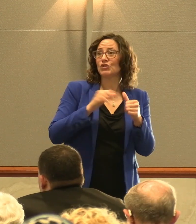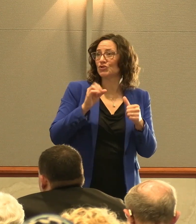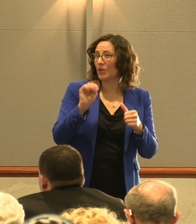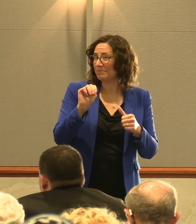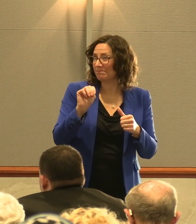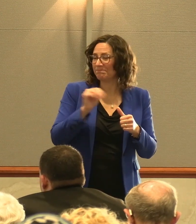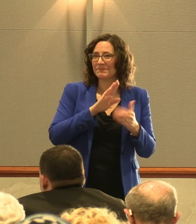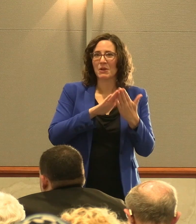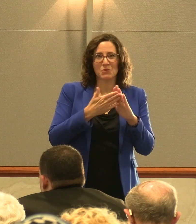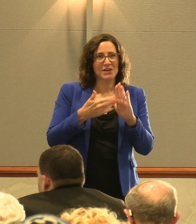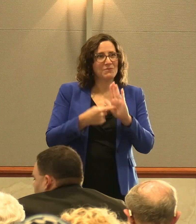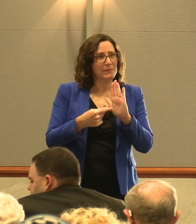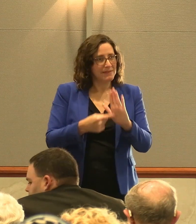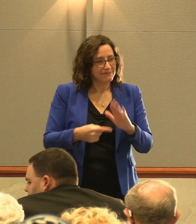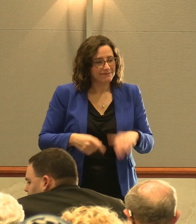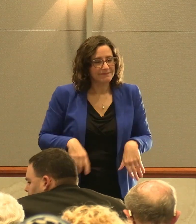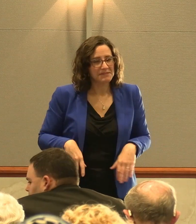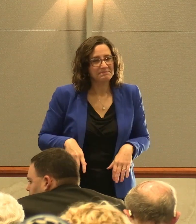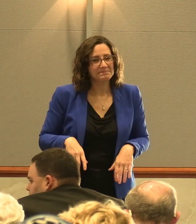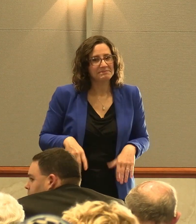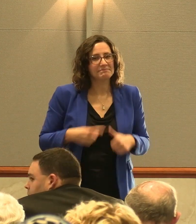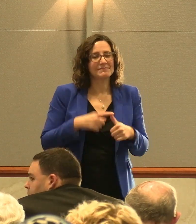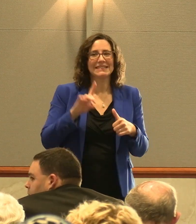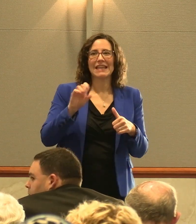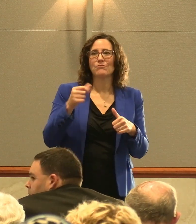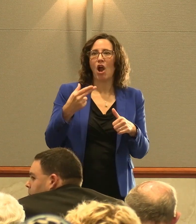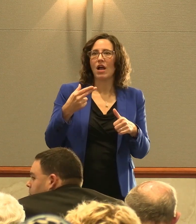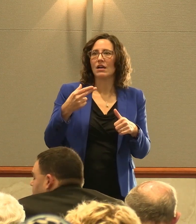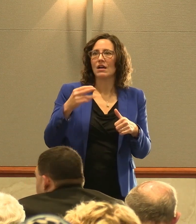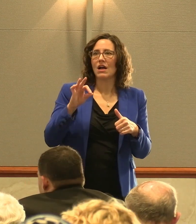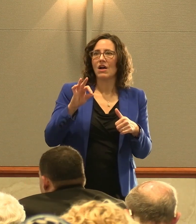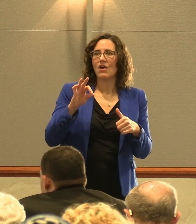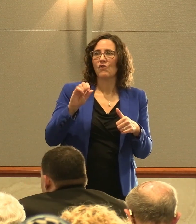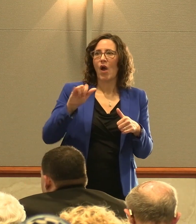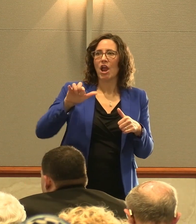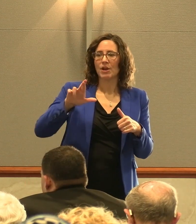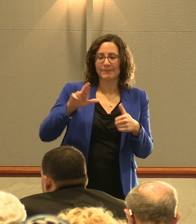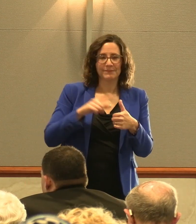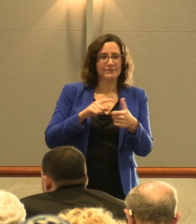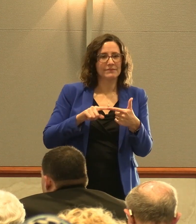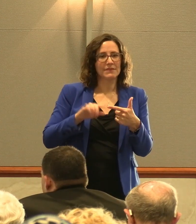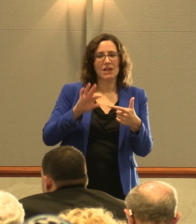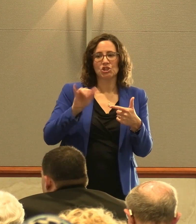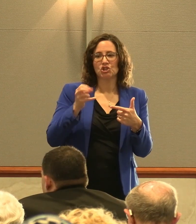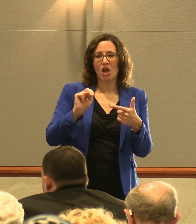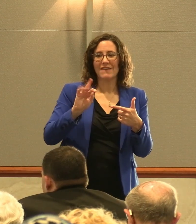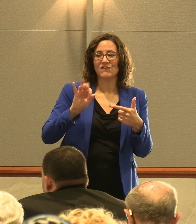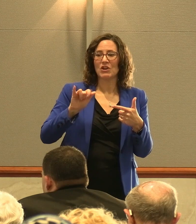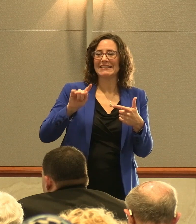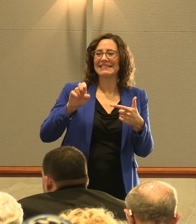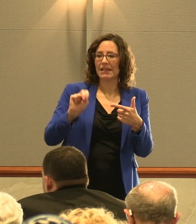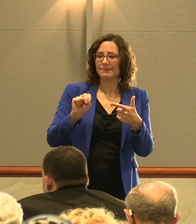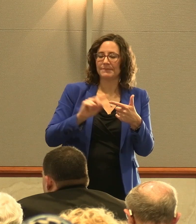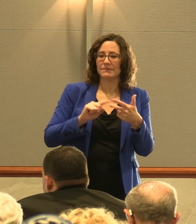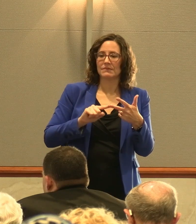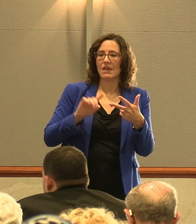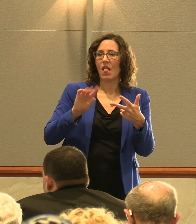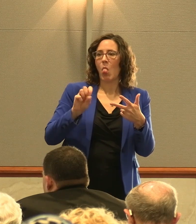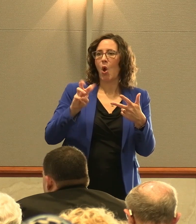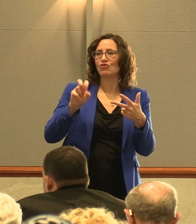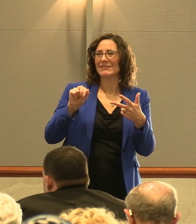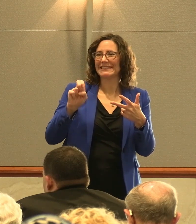term as community representatives. Deborah Foyer, John Friedson,